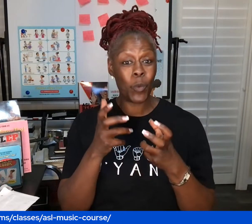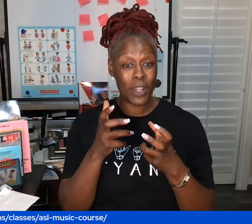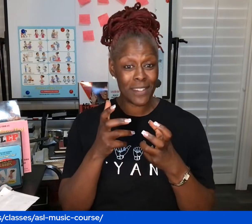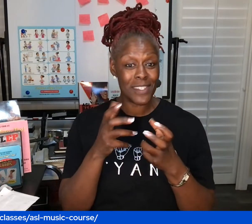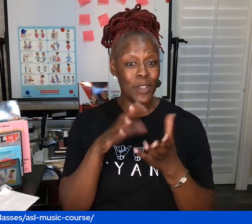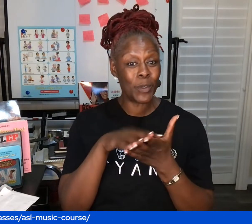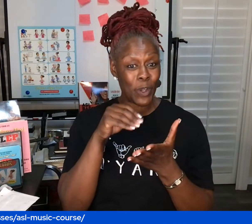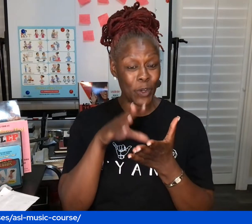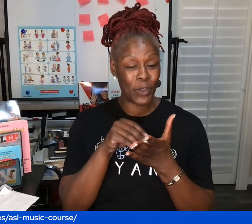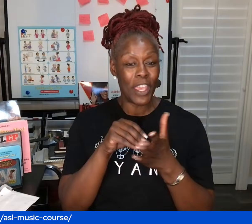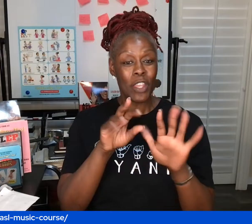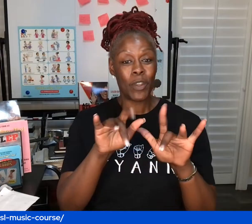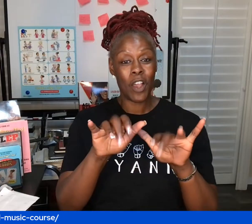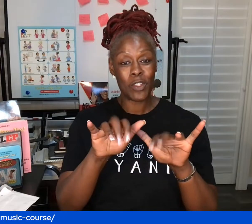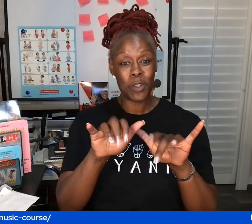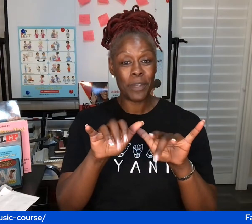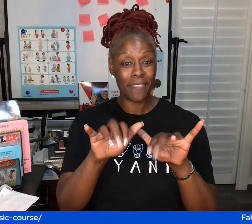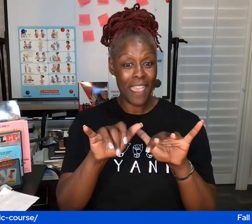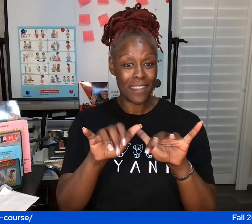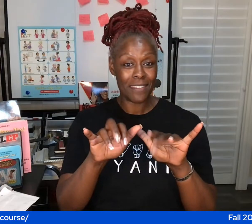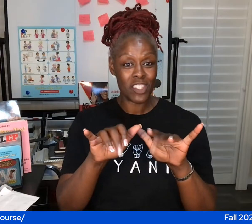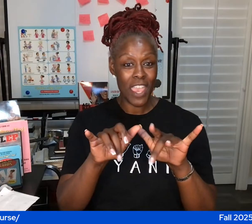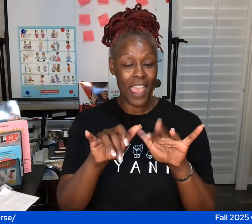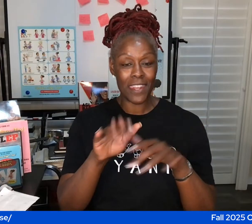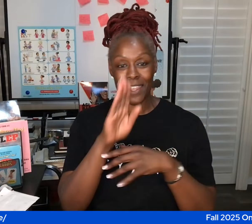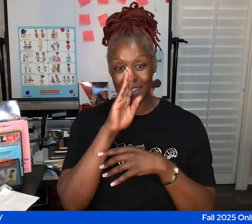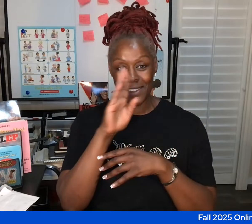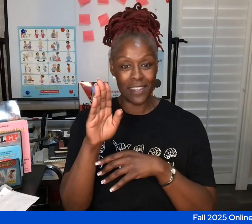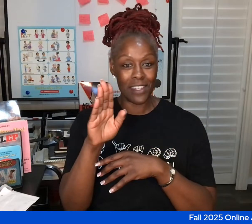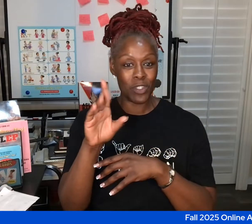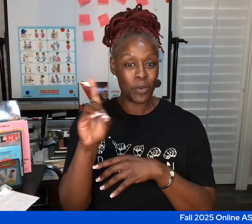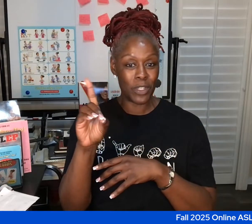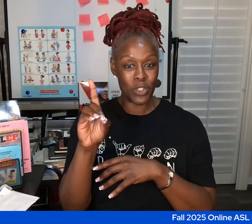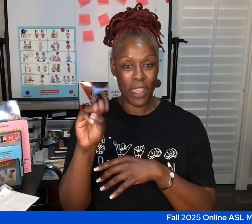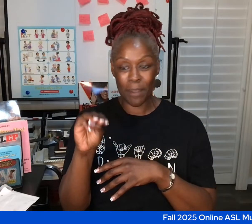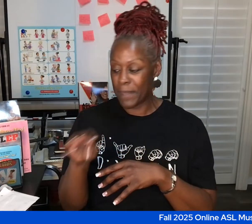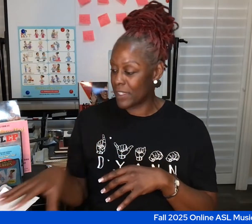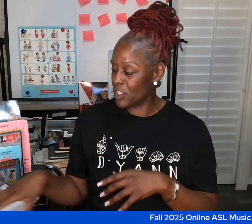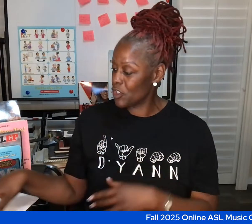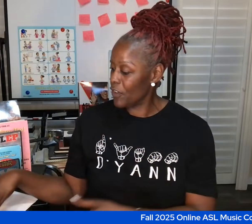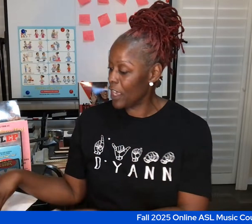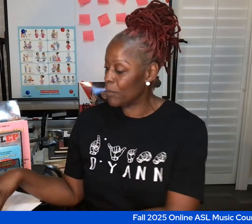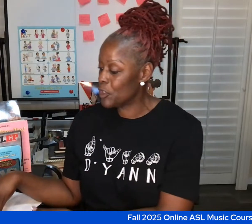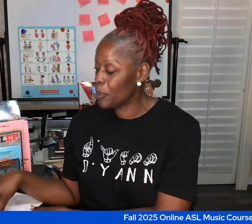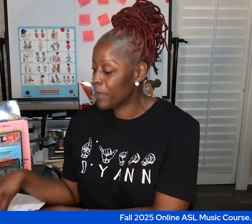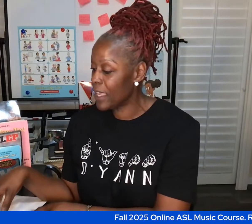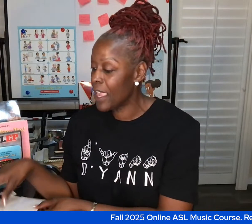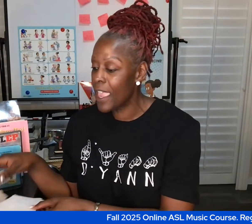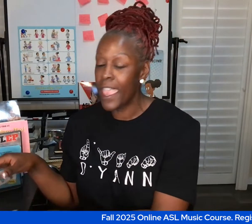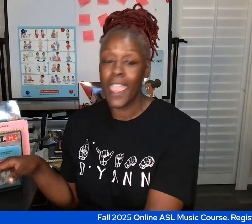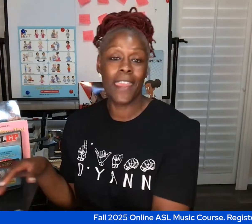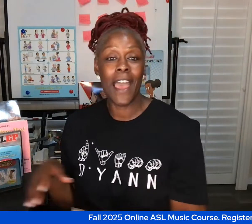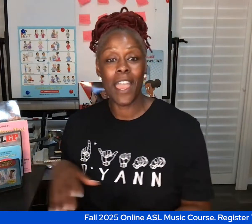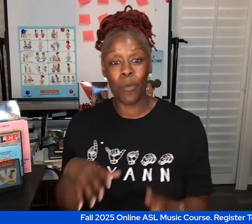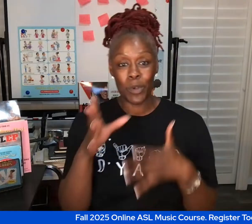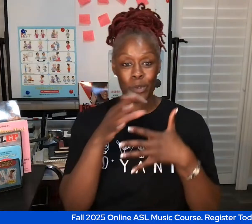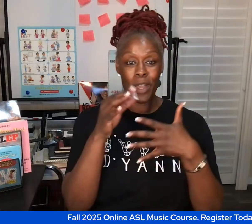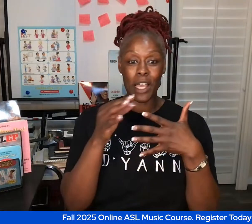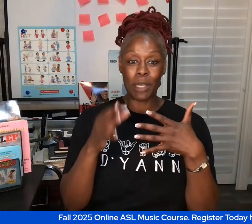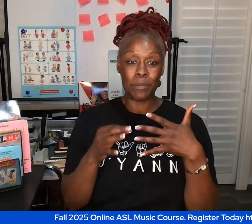want to learn, you can also put that in the chat and send it through a direct message to me. And I will look